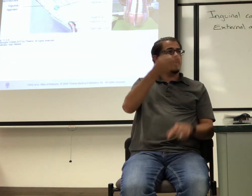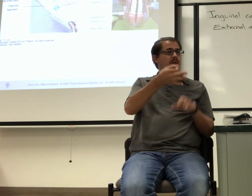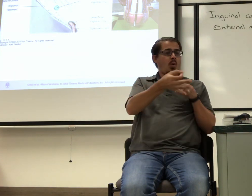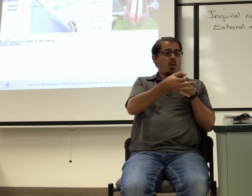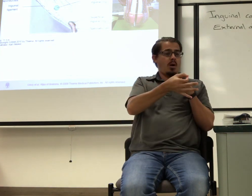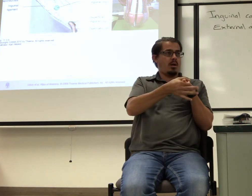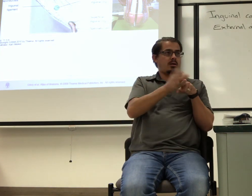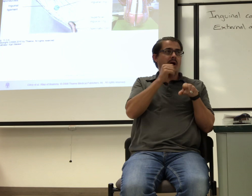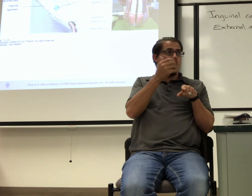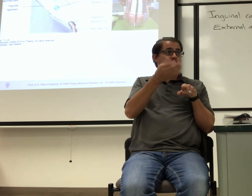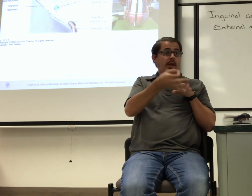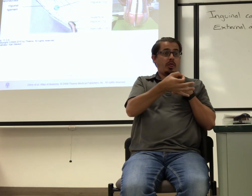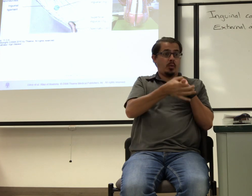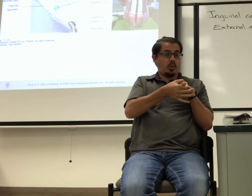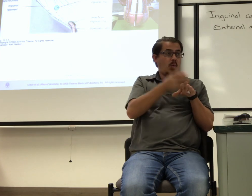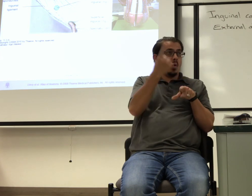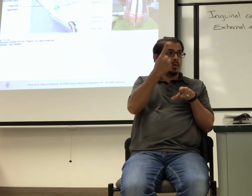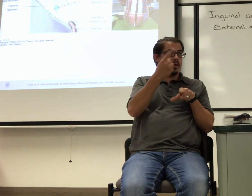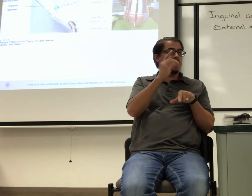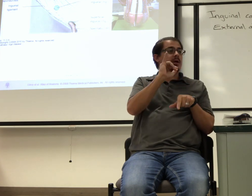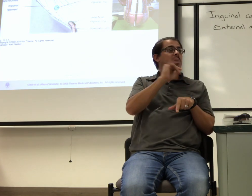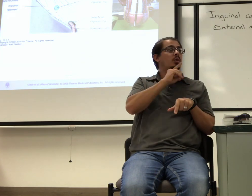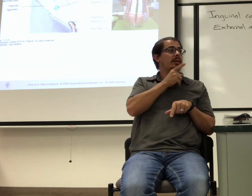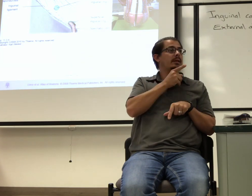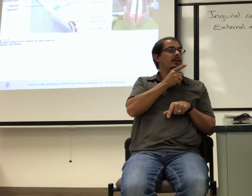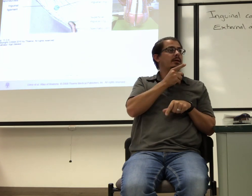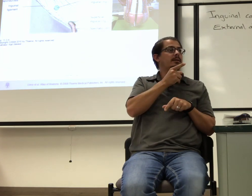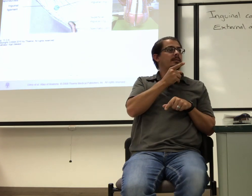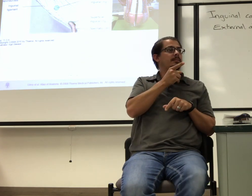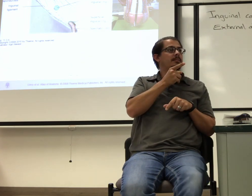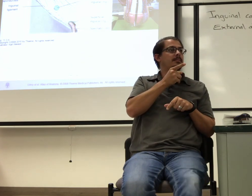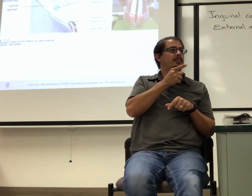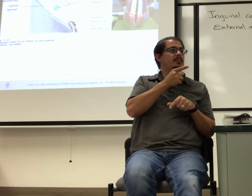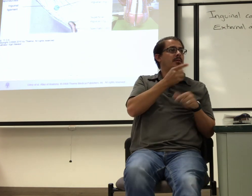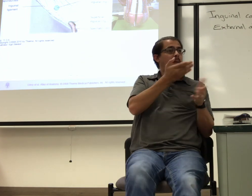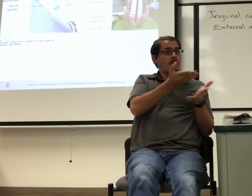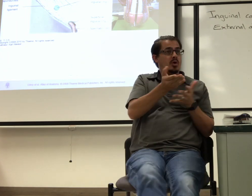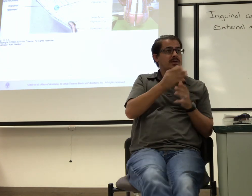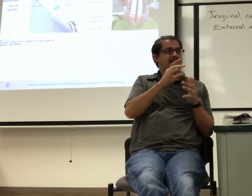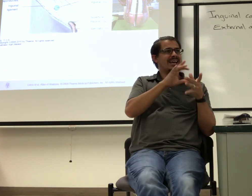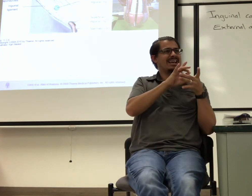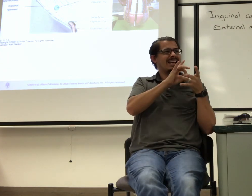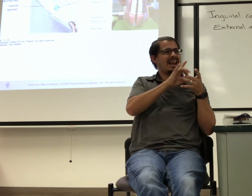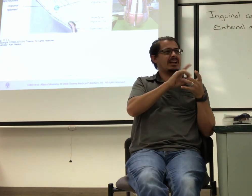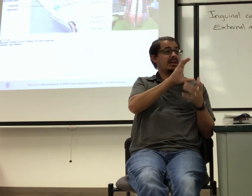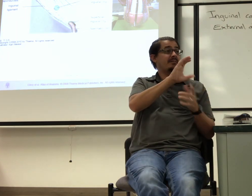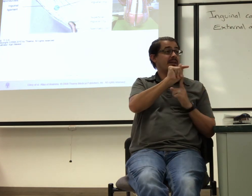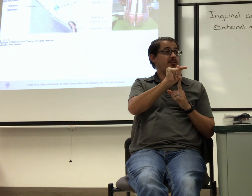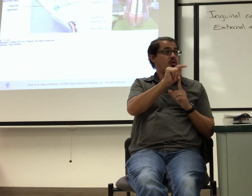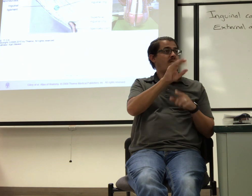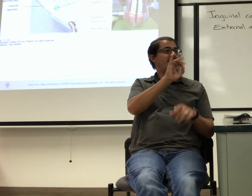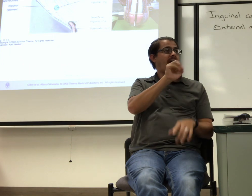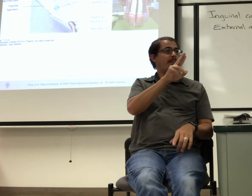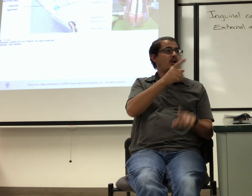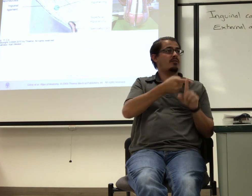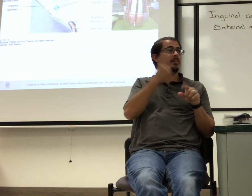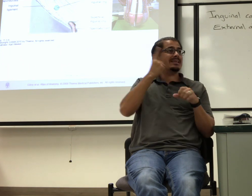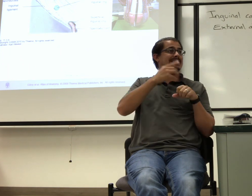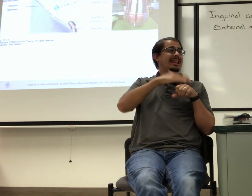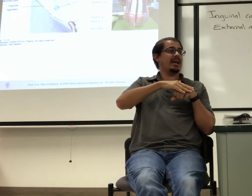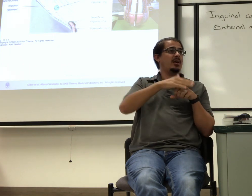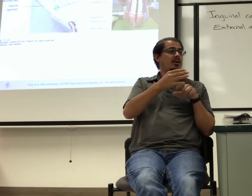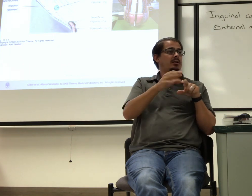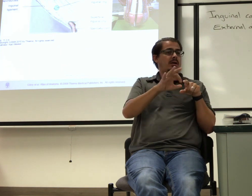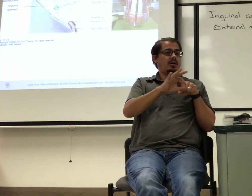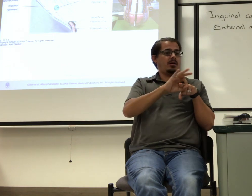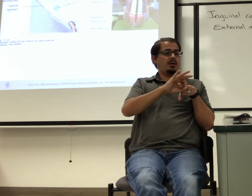through the opening. It actually takes connective tissue fibers from this layer as a covering